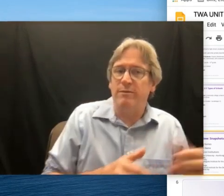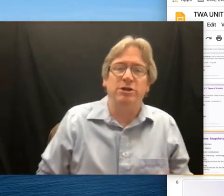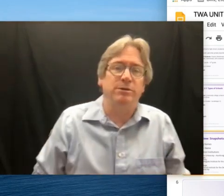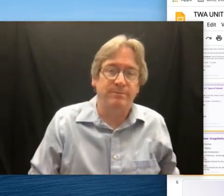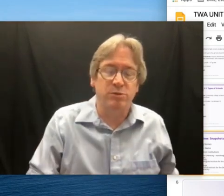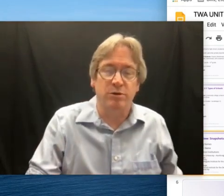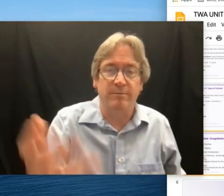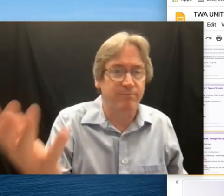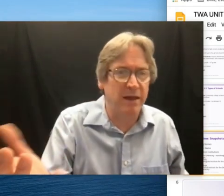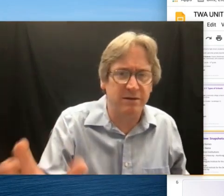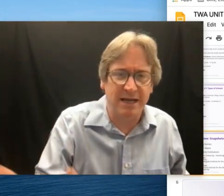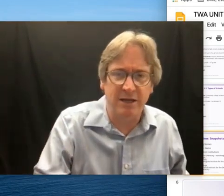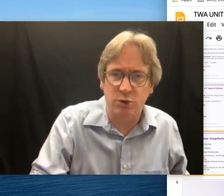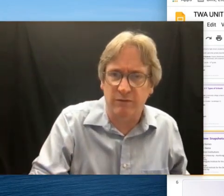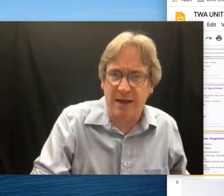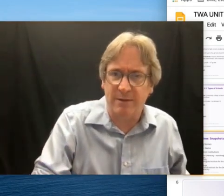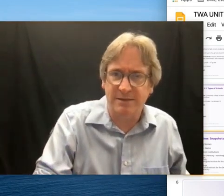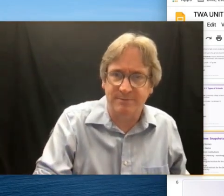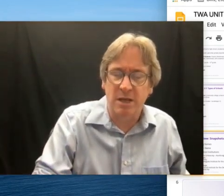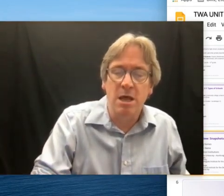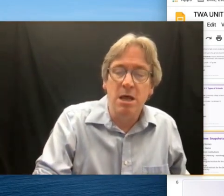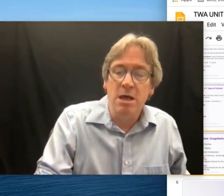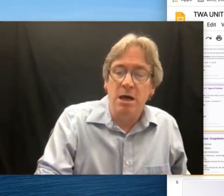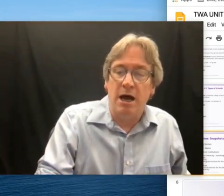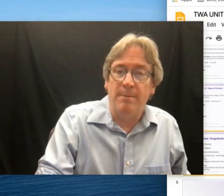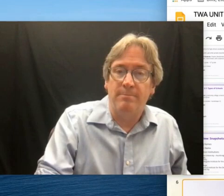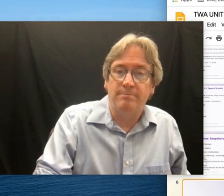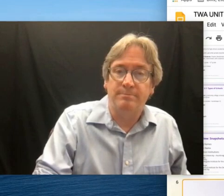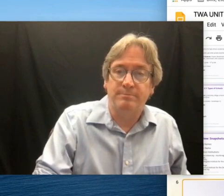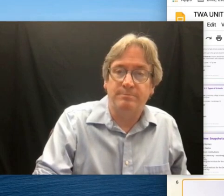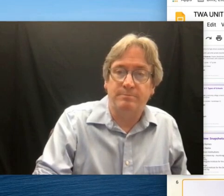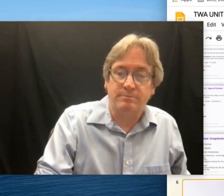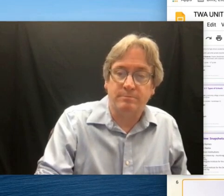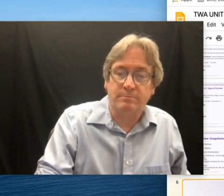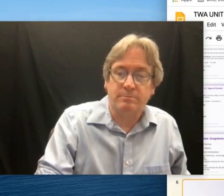out more information. It's worth it. And taking a tour of campus.